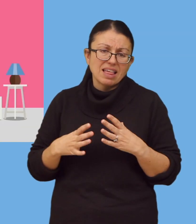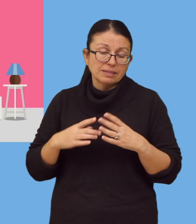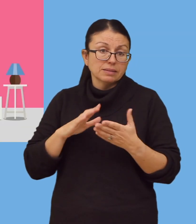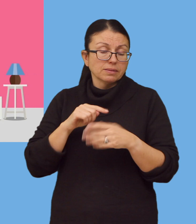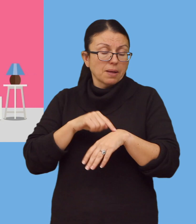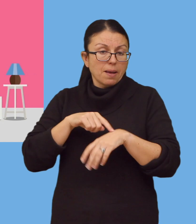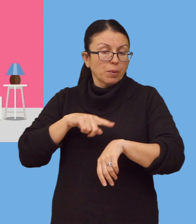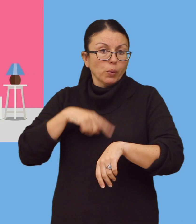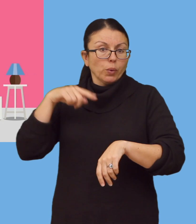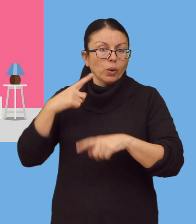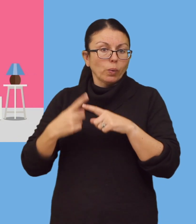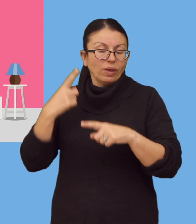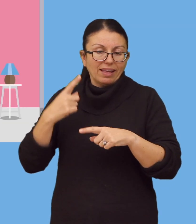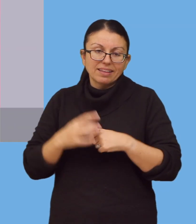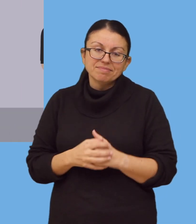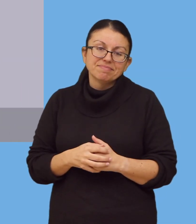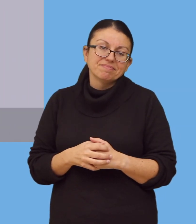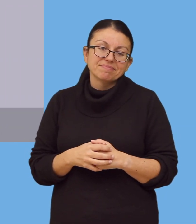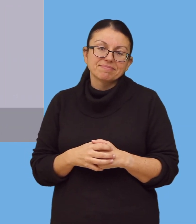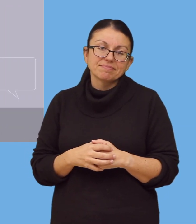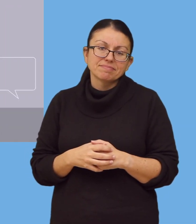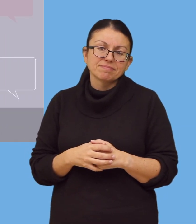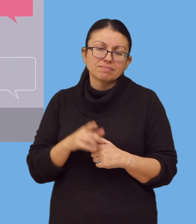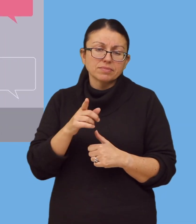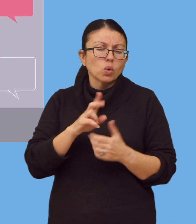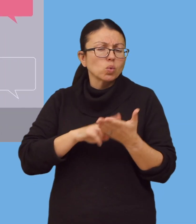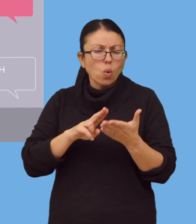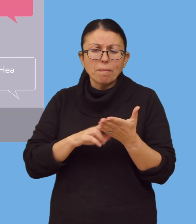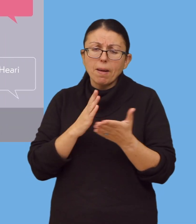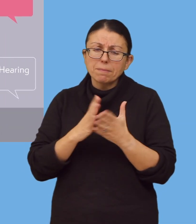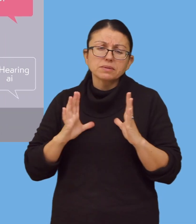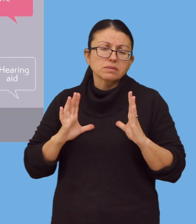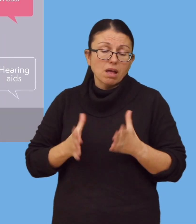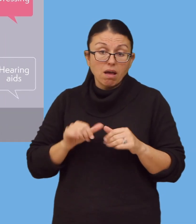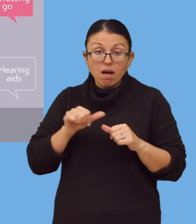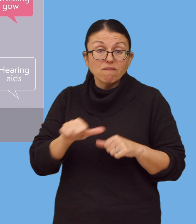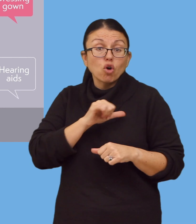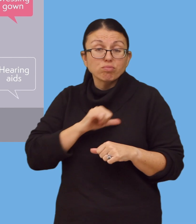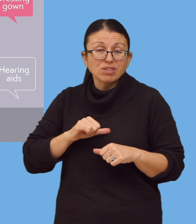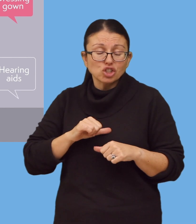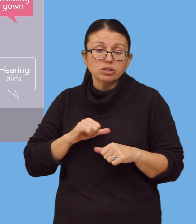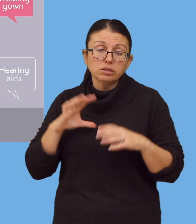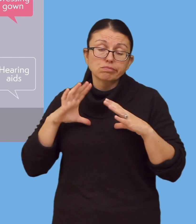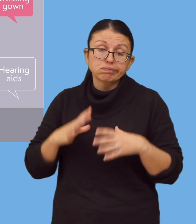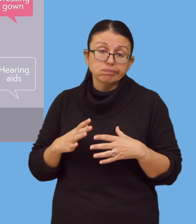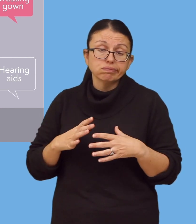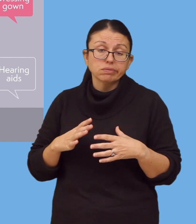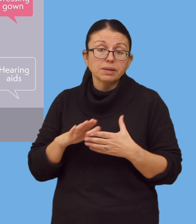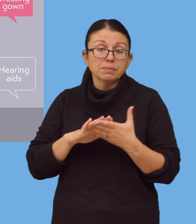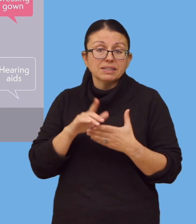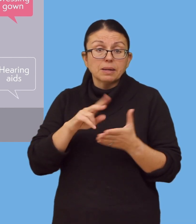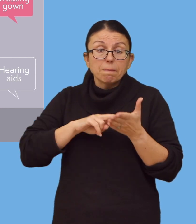pets early so you can relax. Don't forget to take enough medication to last you. You should take your usual medication with